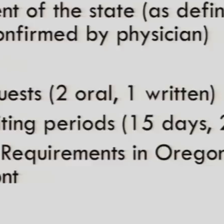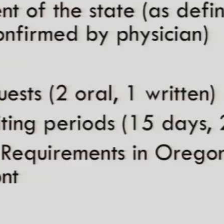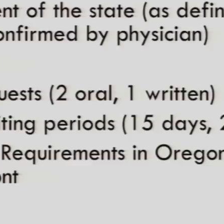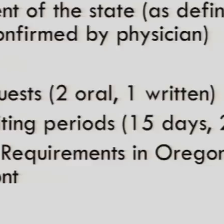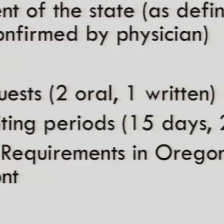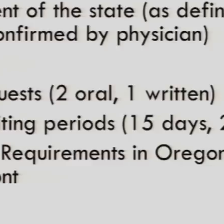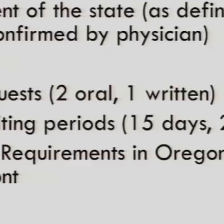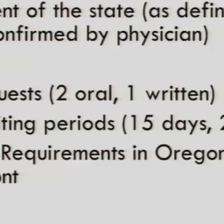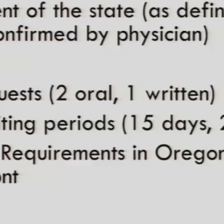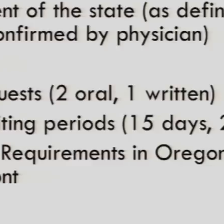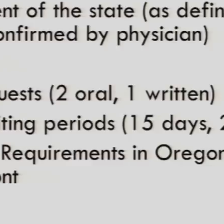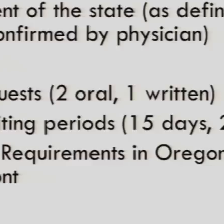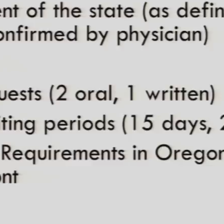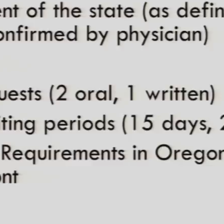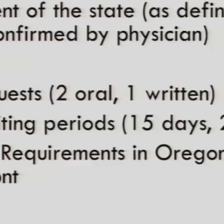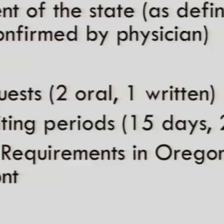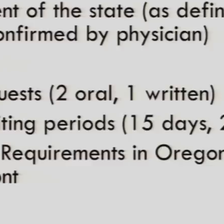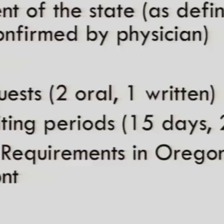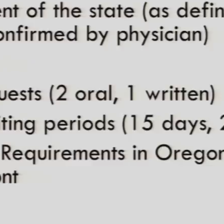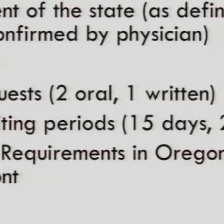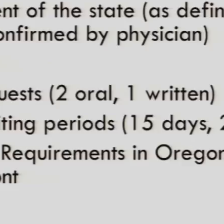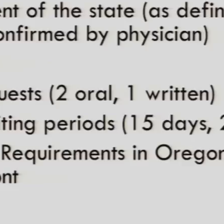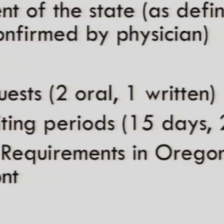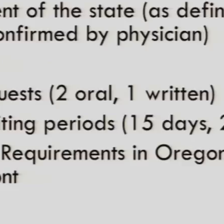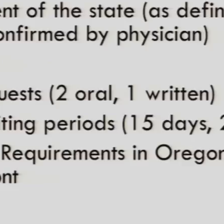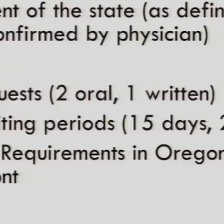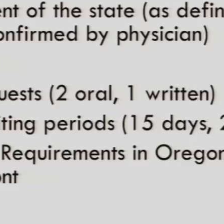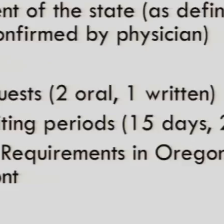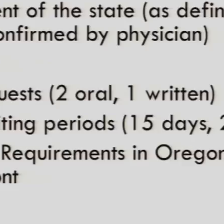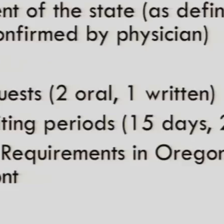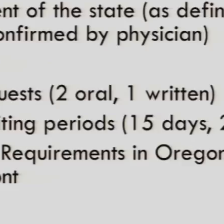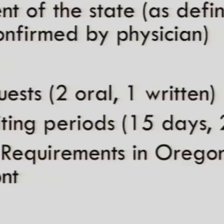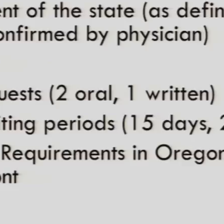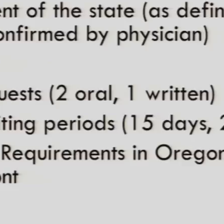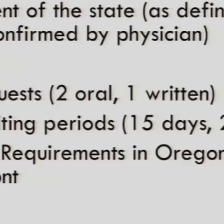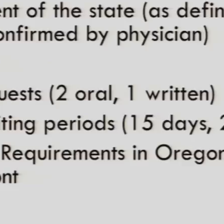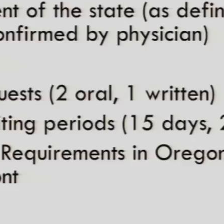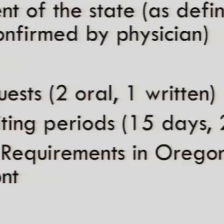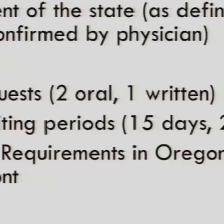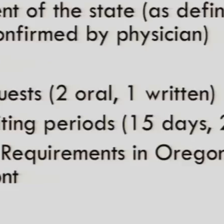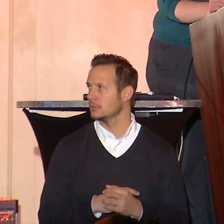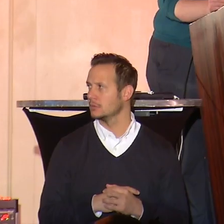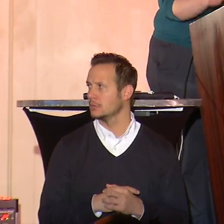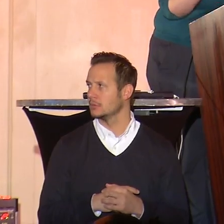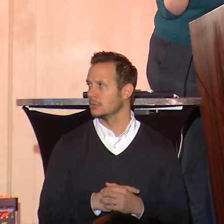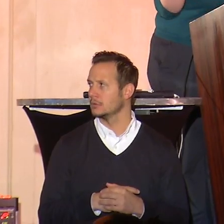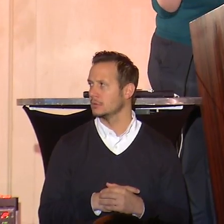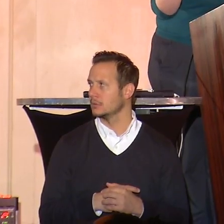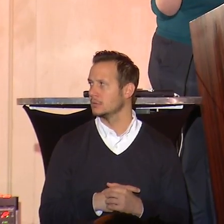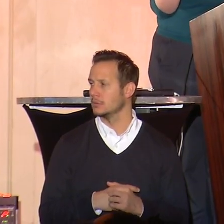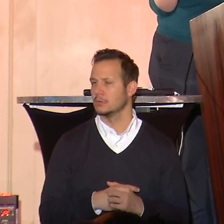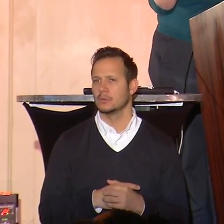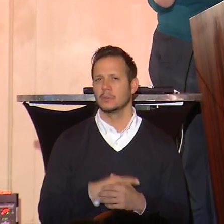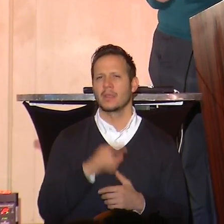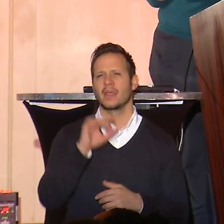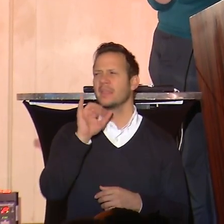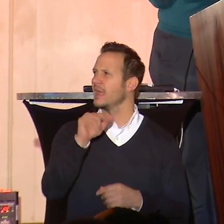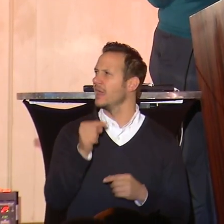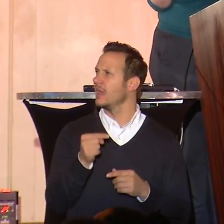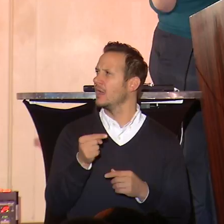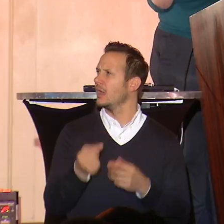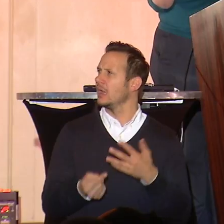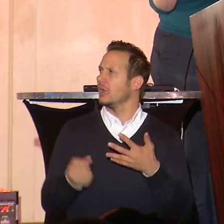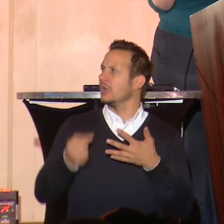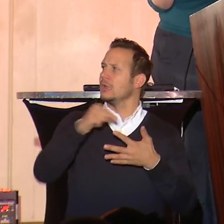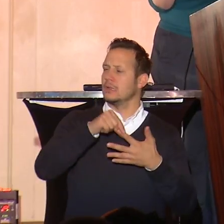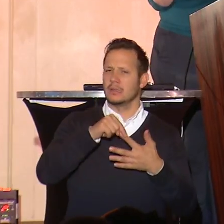2 days. And a little bit just about that second point, the mental competence point, if one of